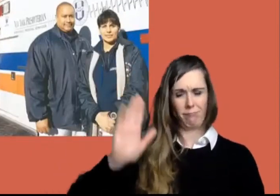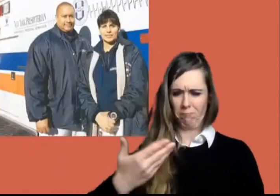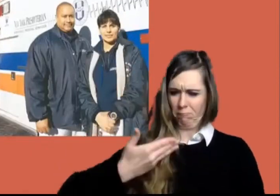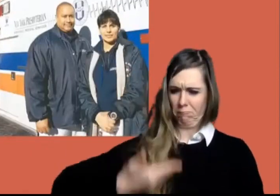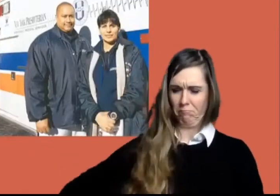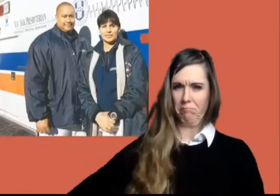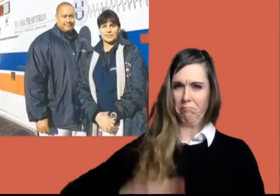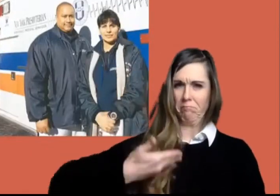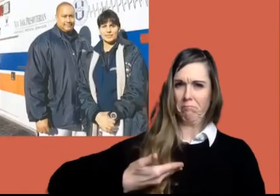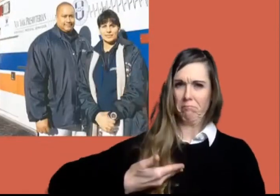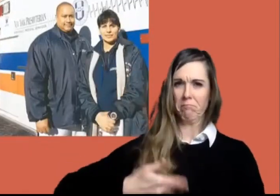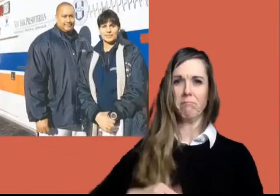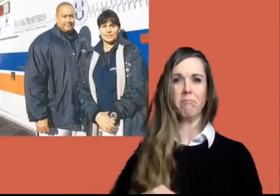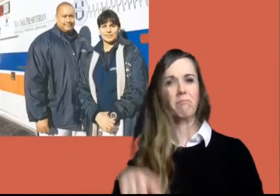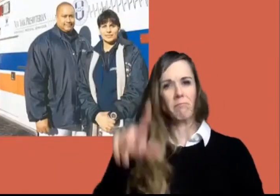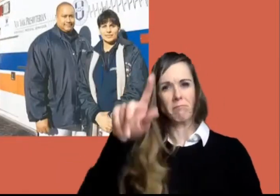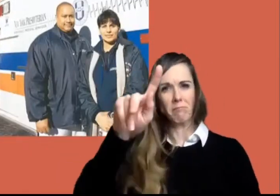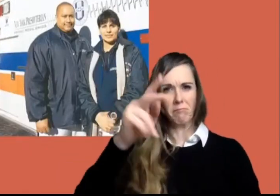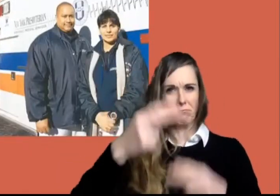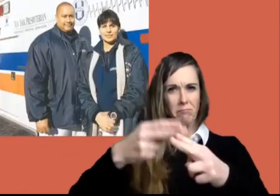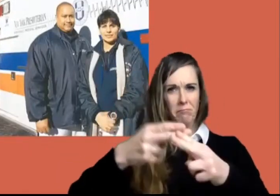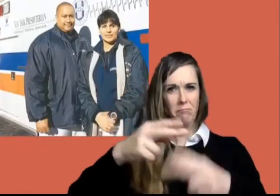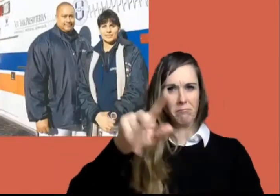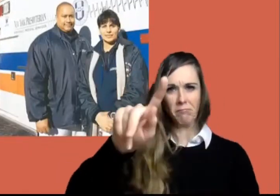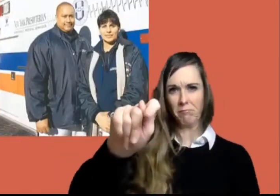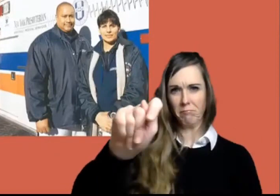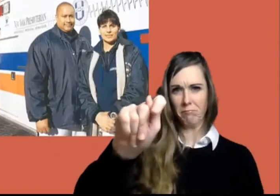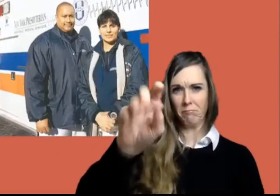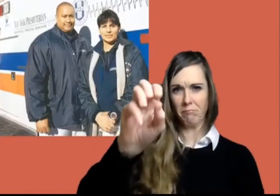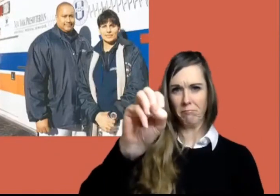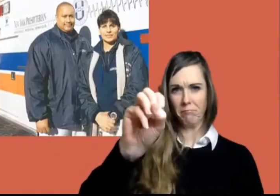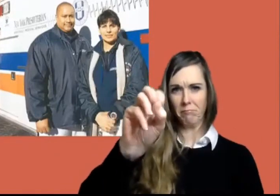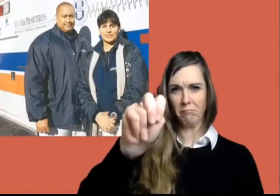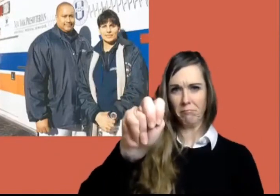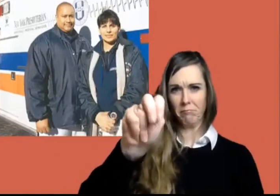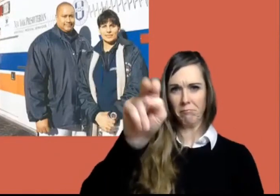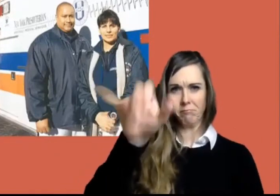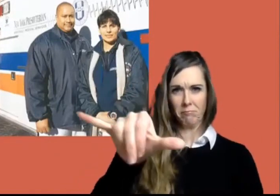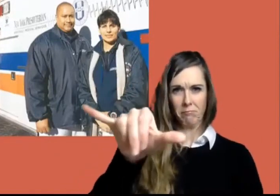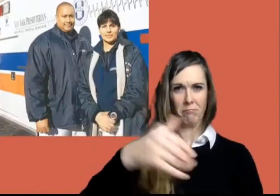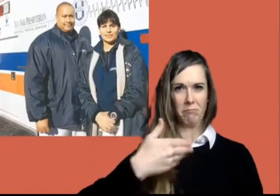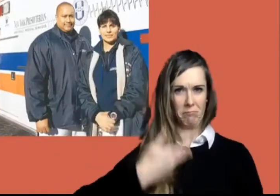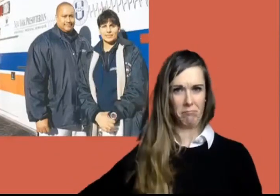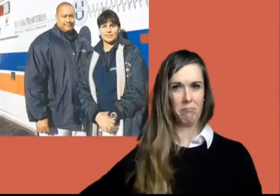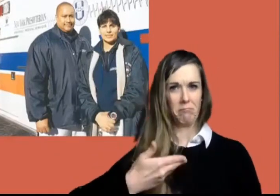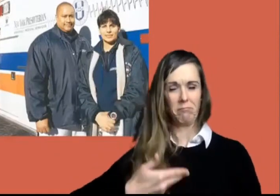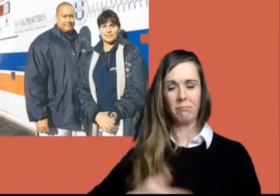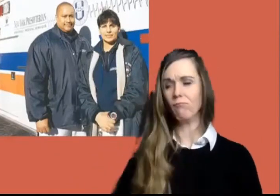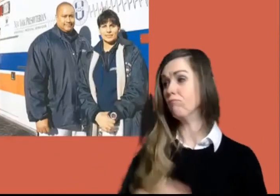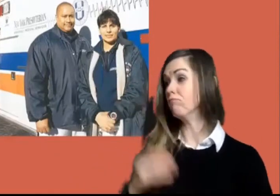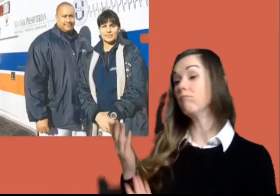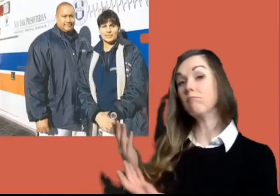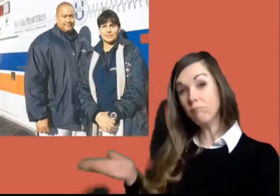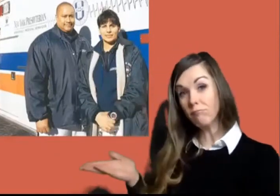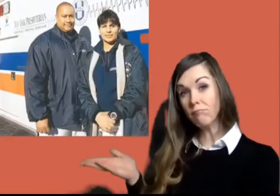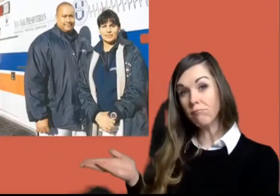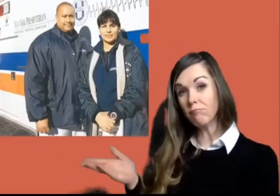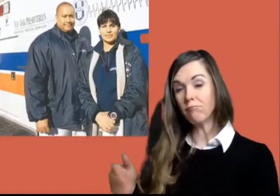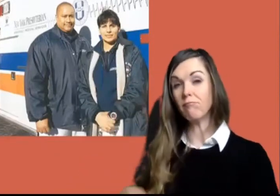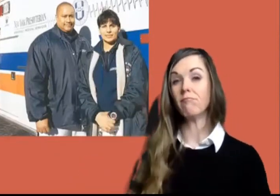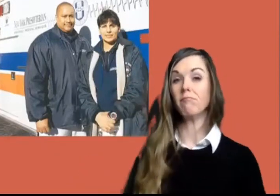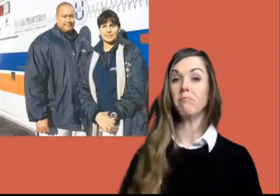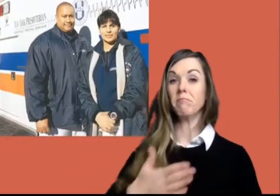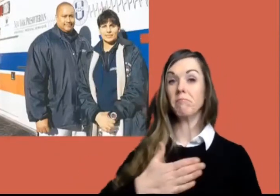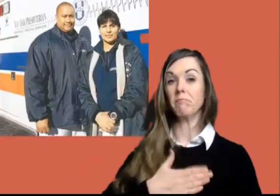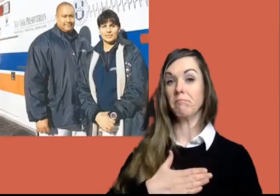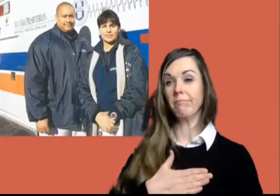So this man says, "Hi, my name is Tony. That's